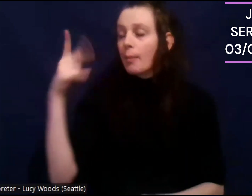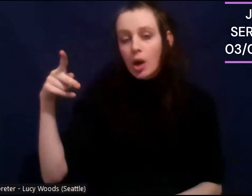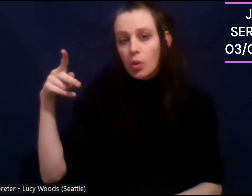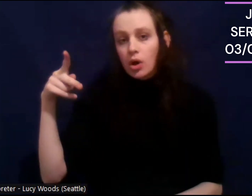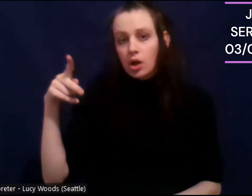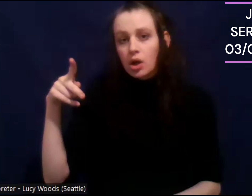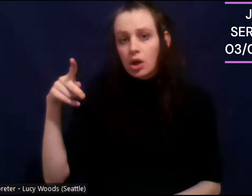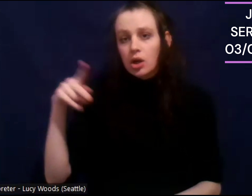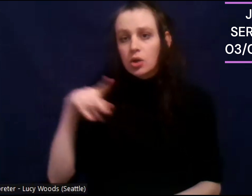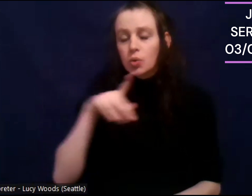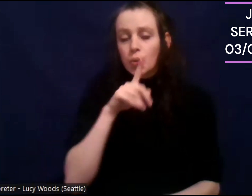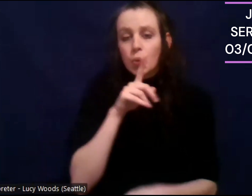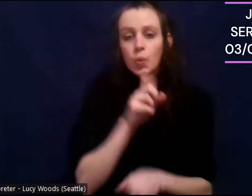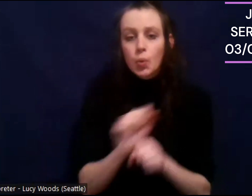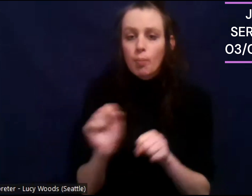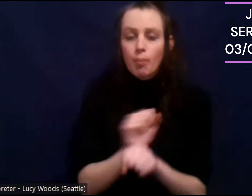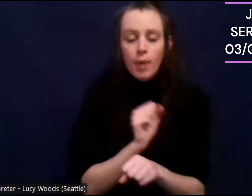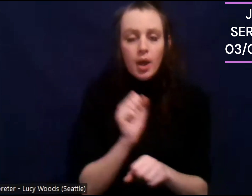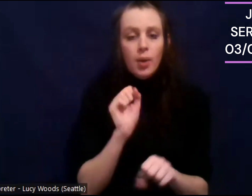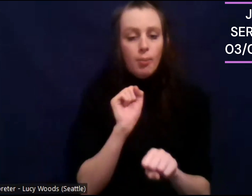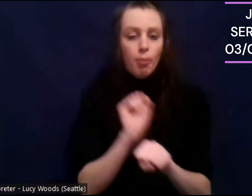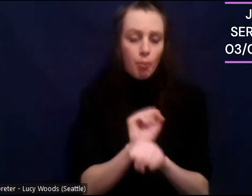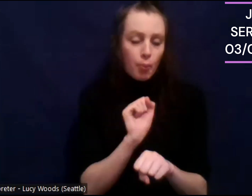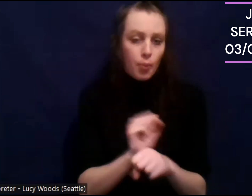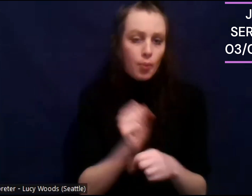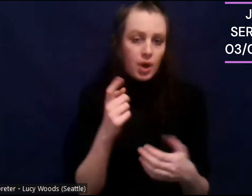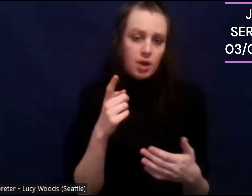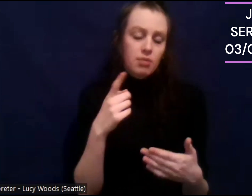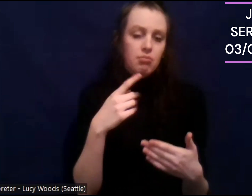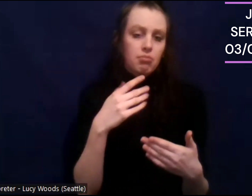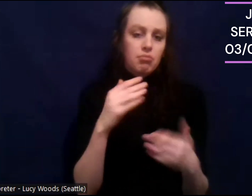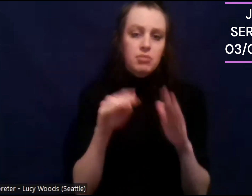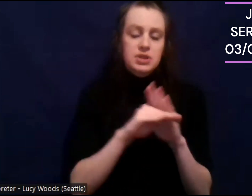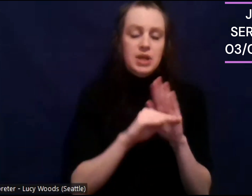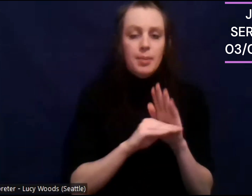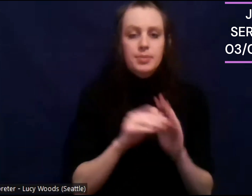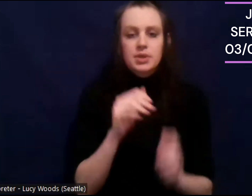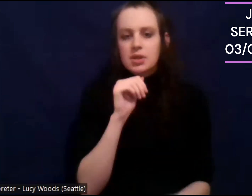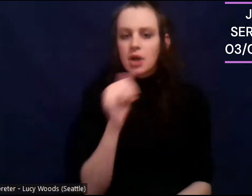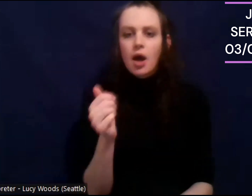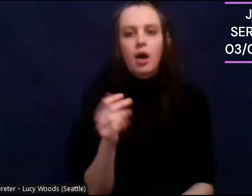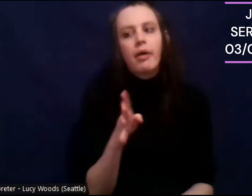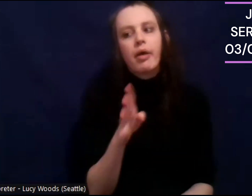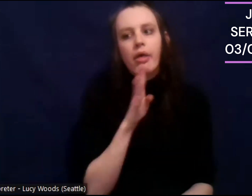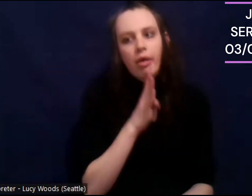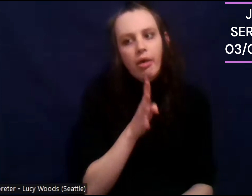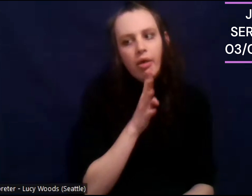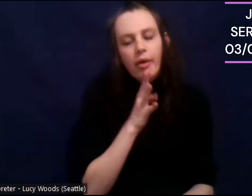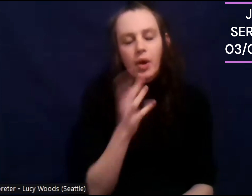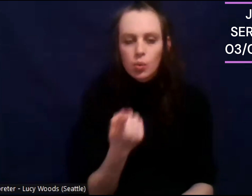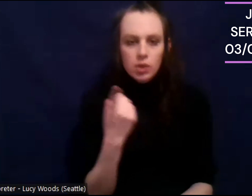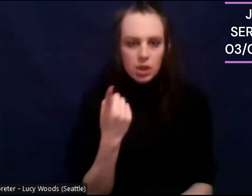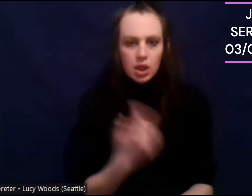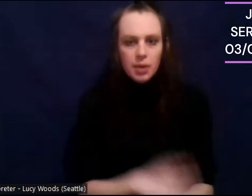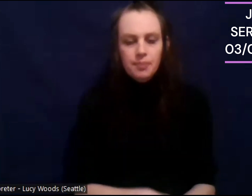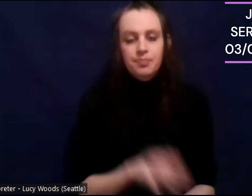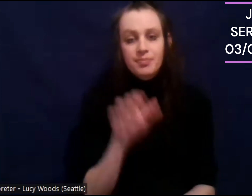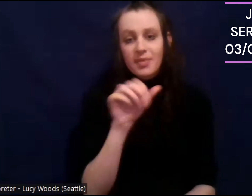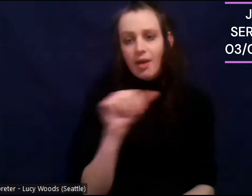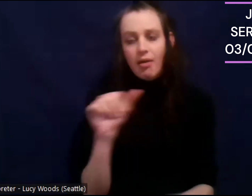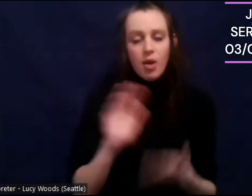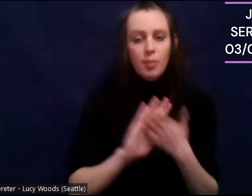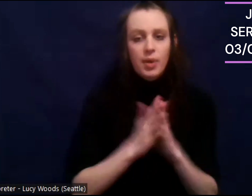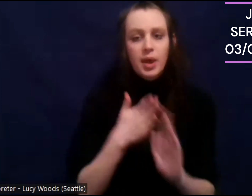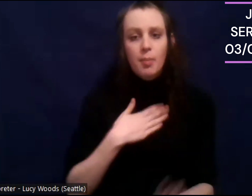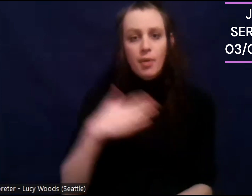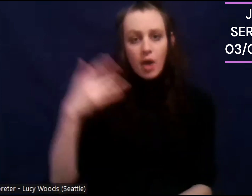going through the steps and not just paying them lip service. Alcoholics Anonymous became my higher power.